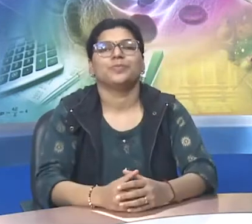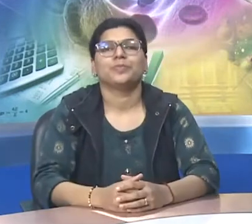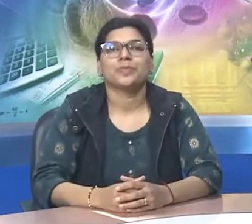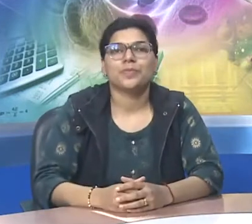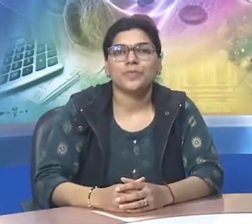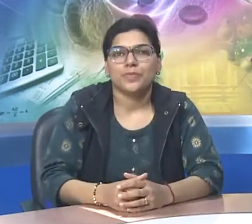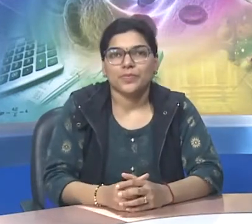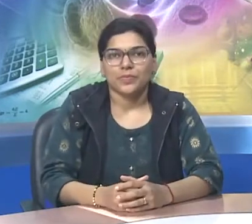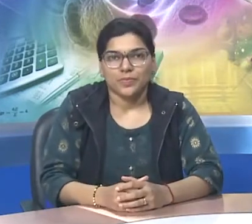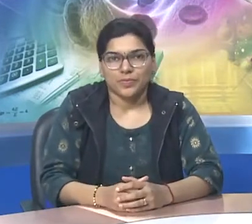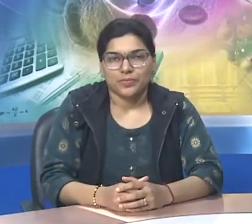no more now.